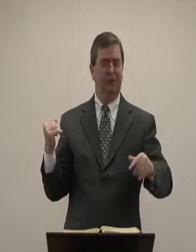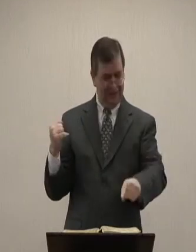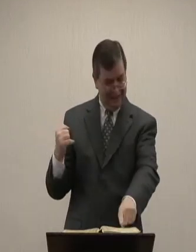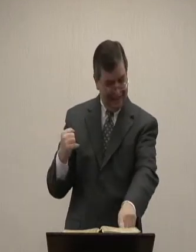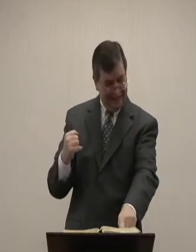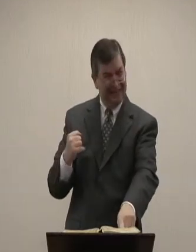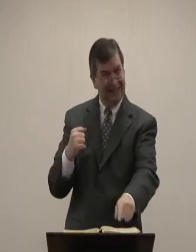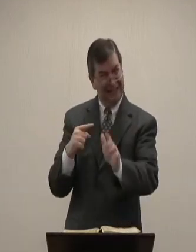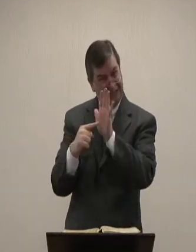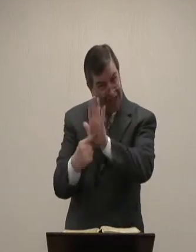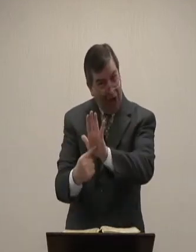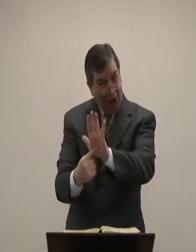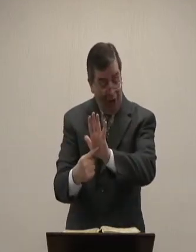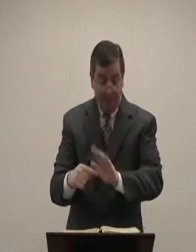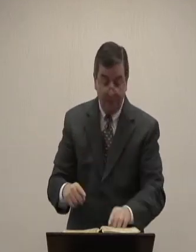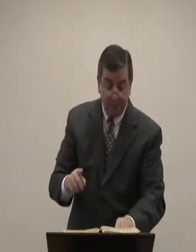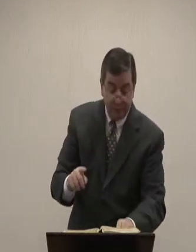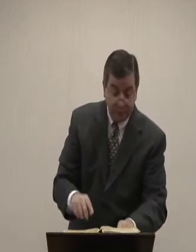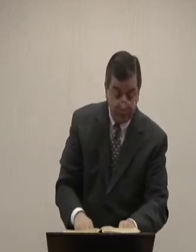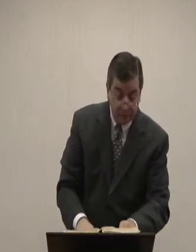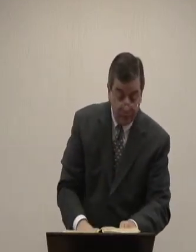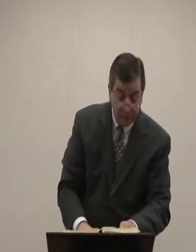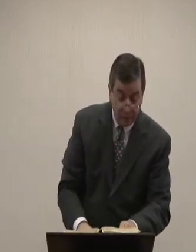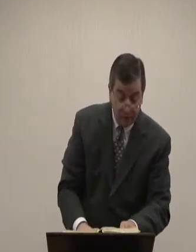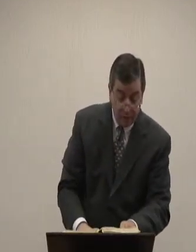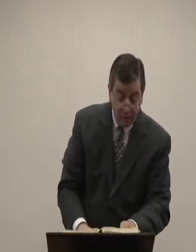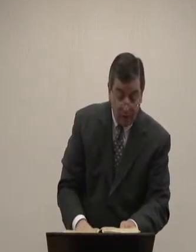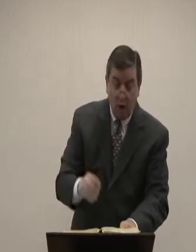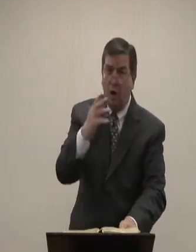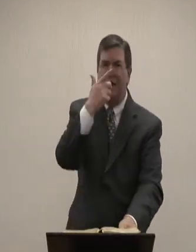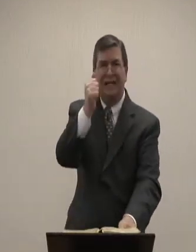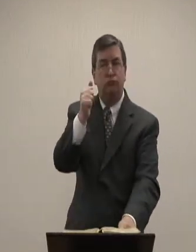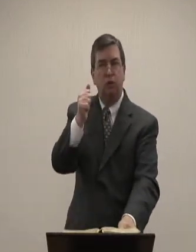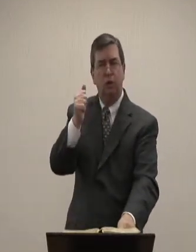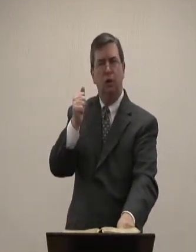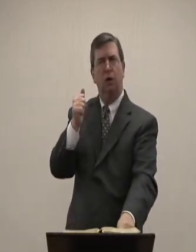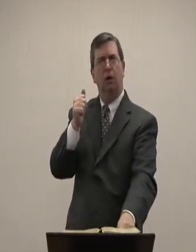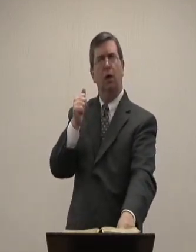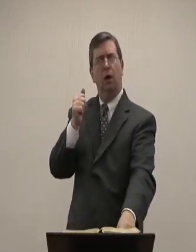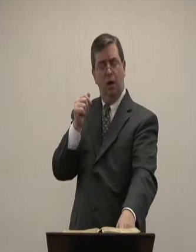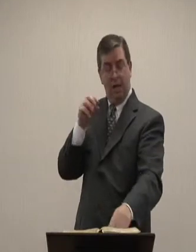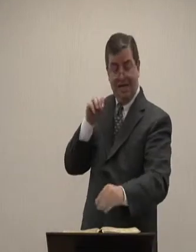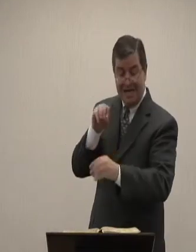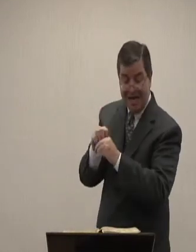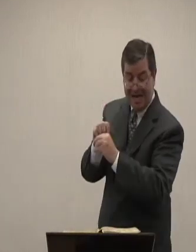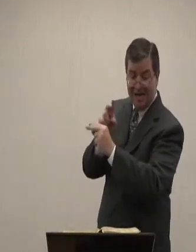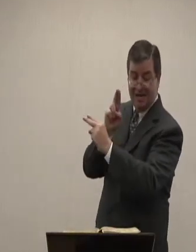and become saved, I receive joy. It says here in the Word. This is interesting.